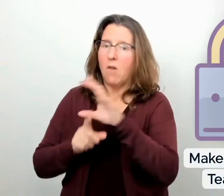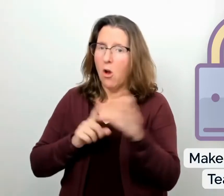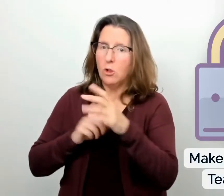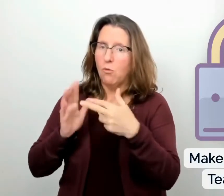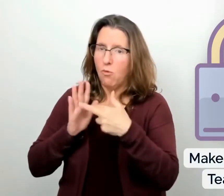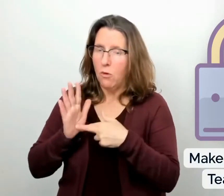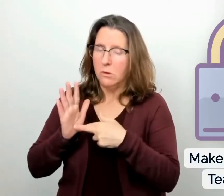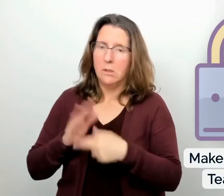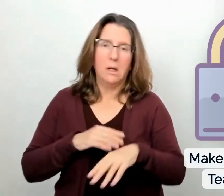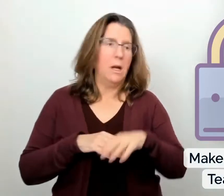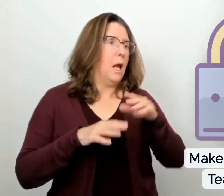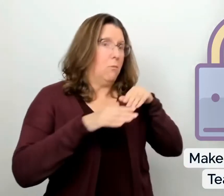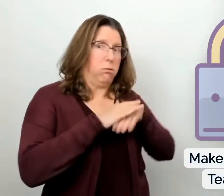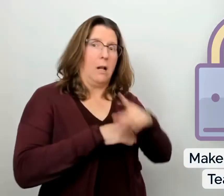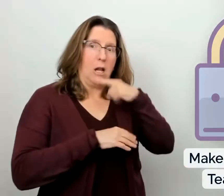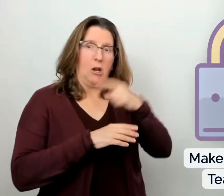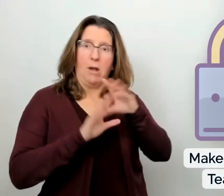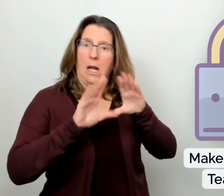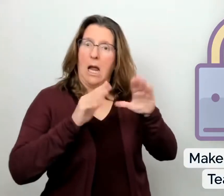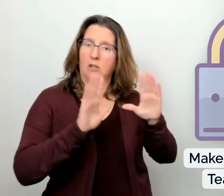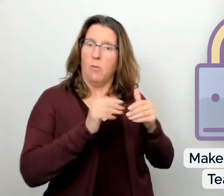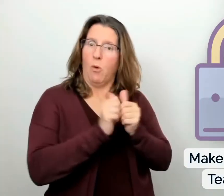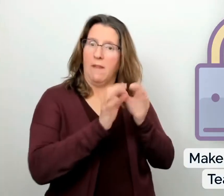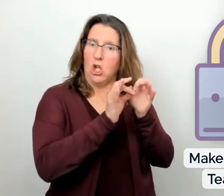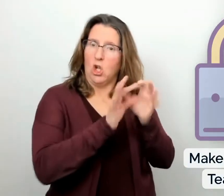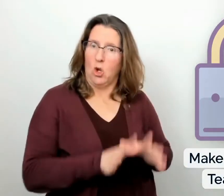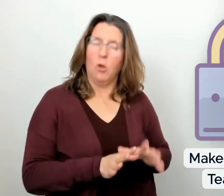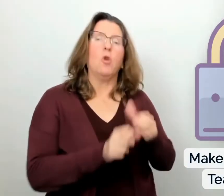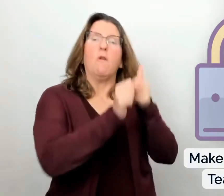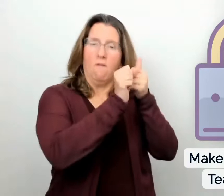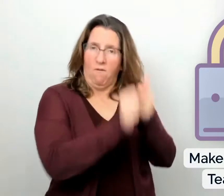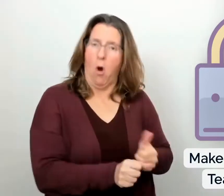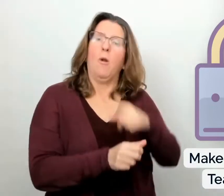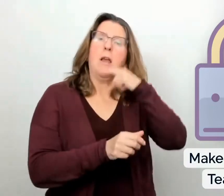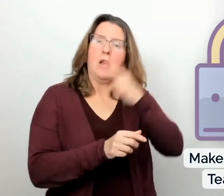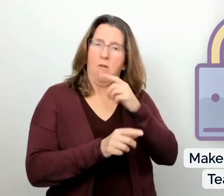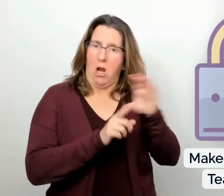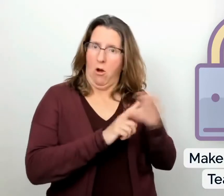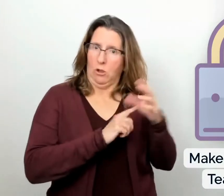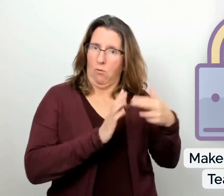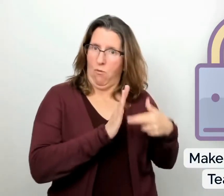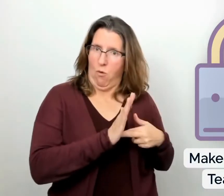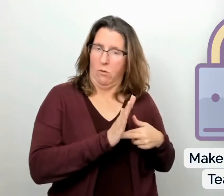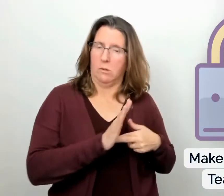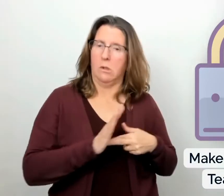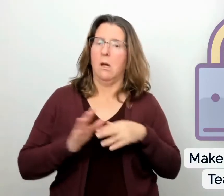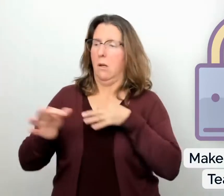setting. I would explain the exact expectations for deaf culture norms for my room. I would go on to say how